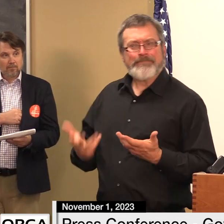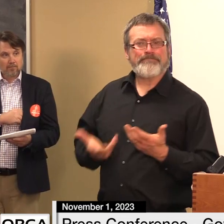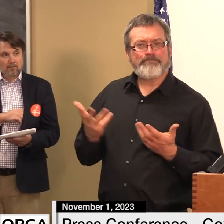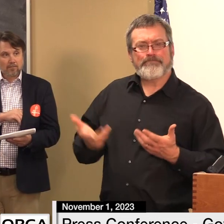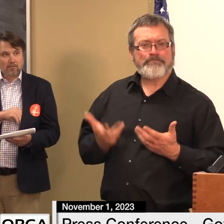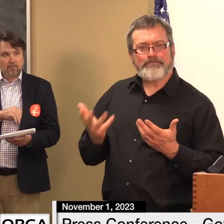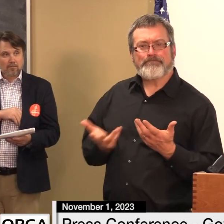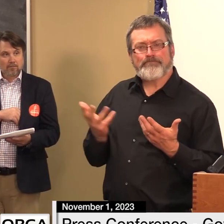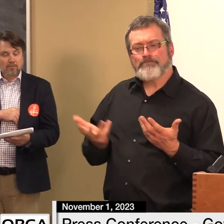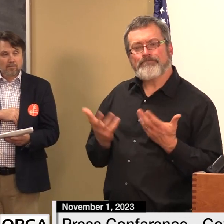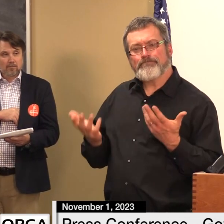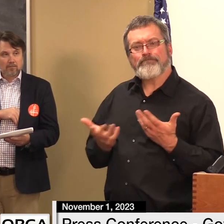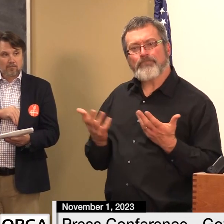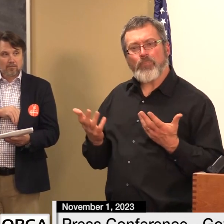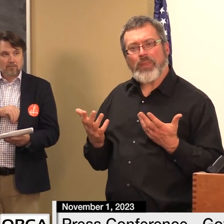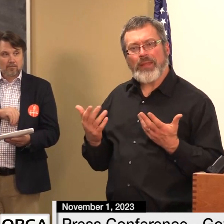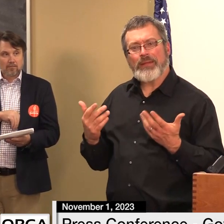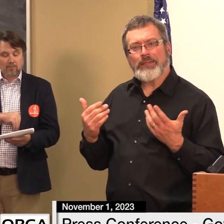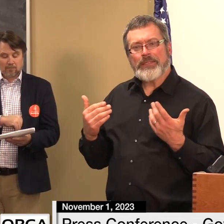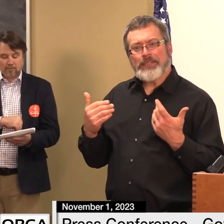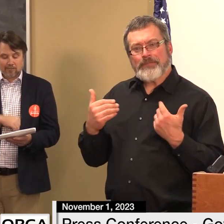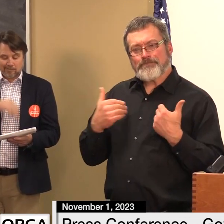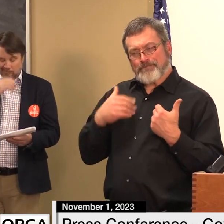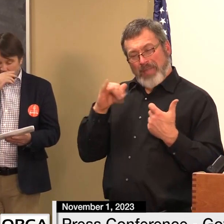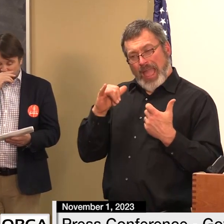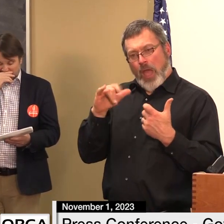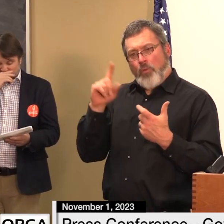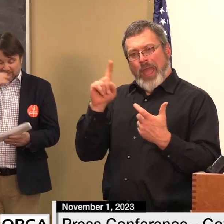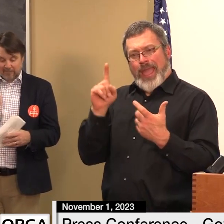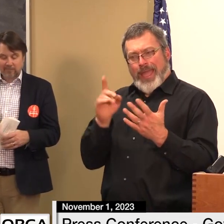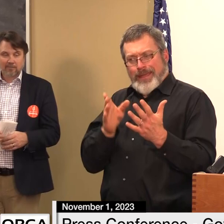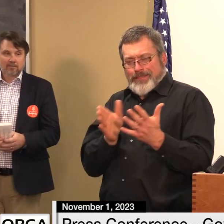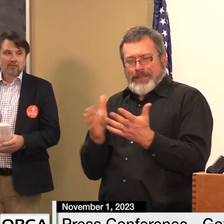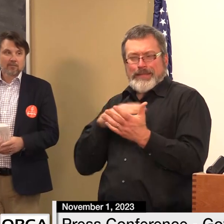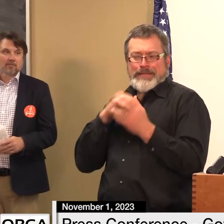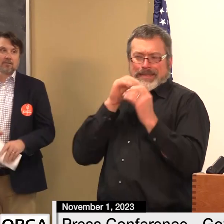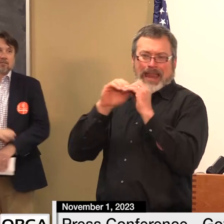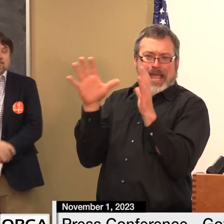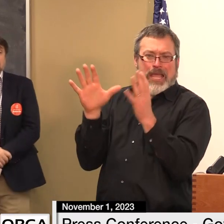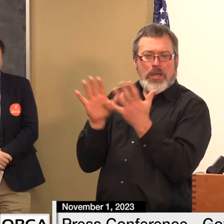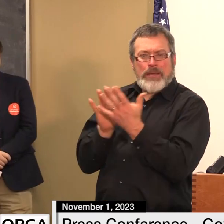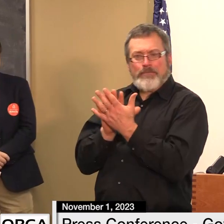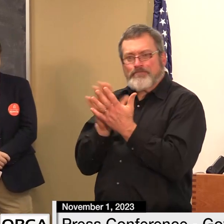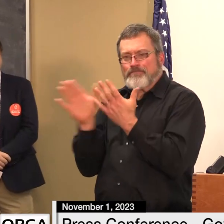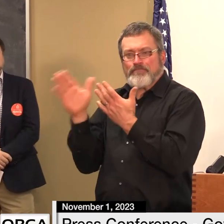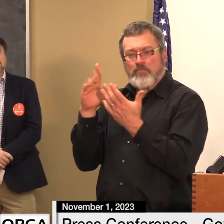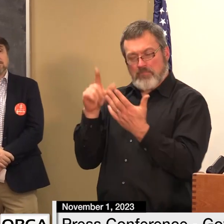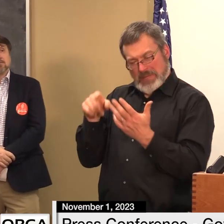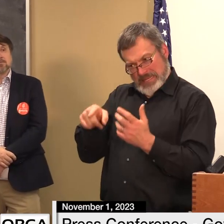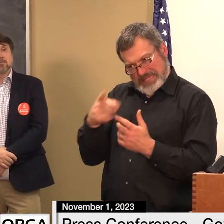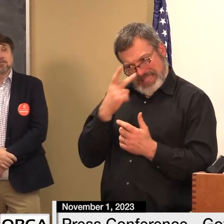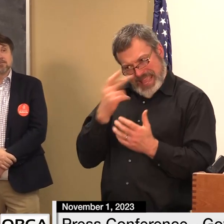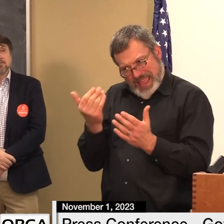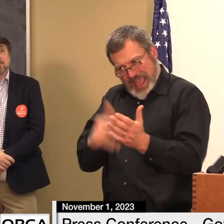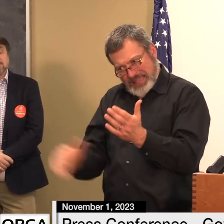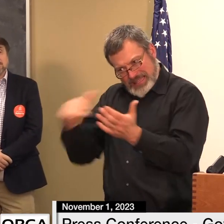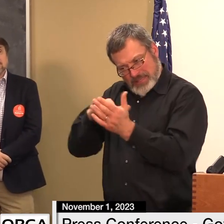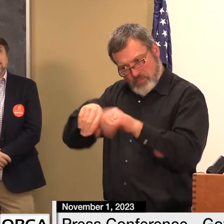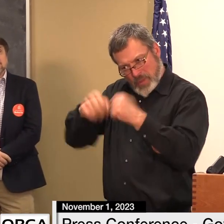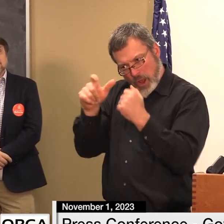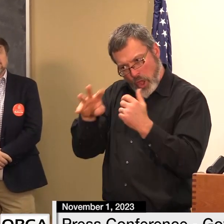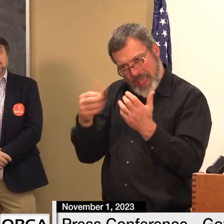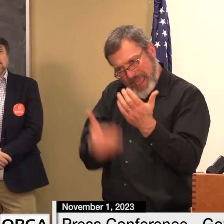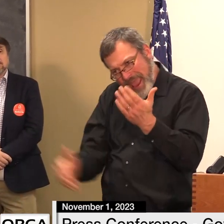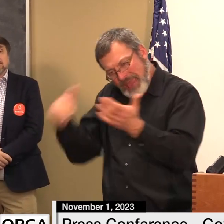As a path forward, but at the same time, I believe the repeat offenders that we're seeing need to be held